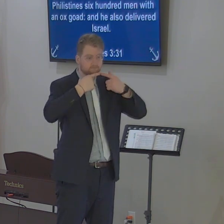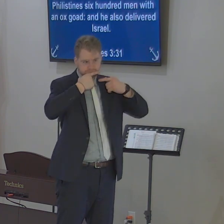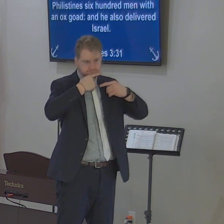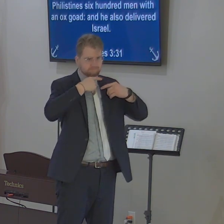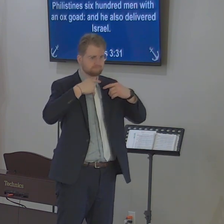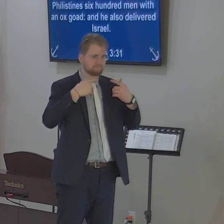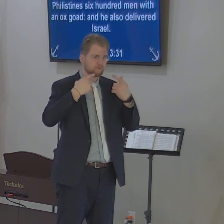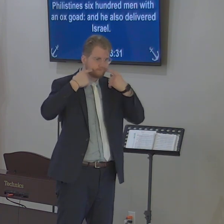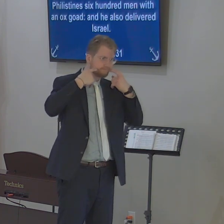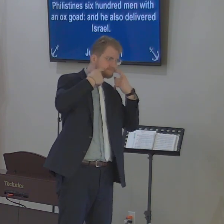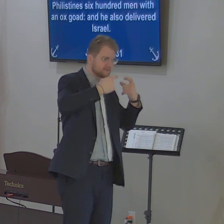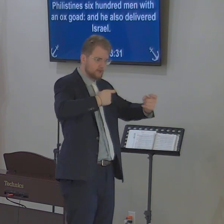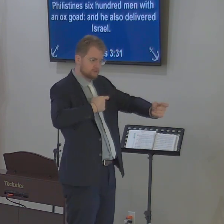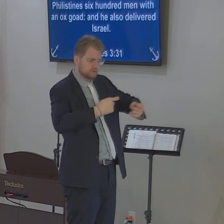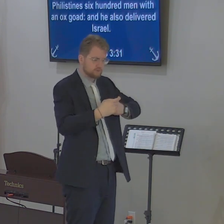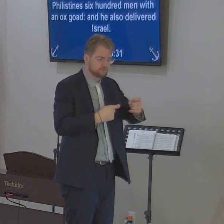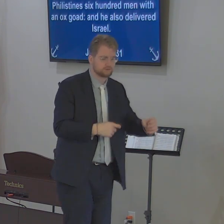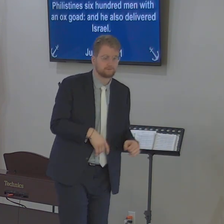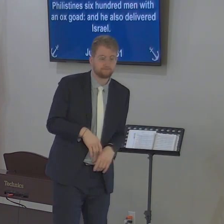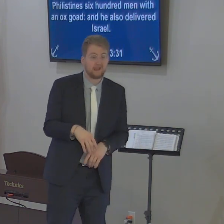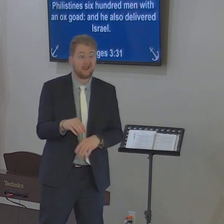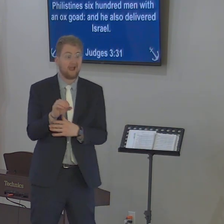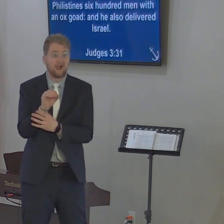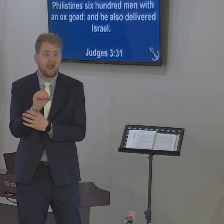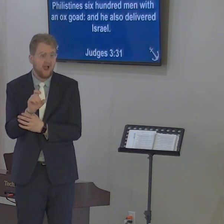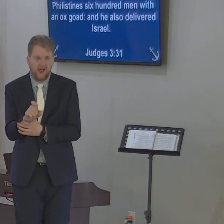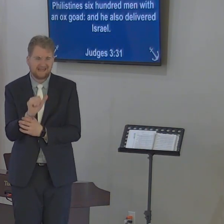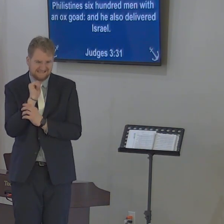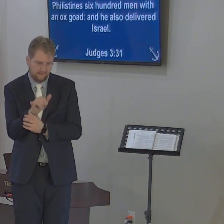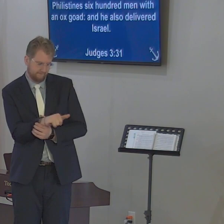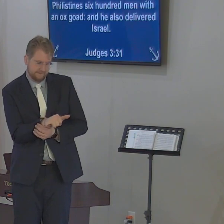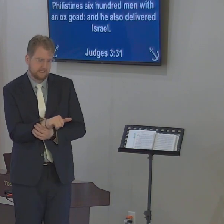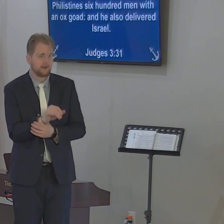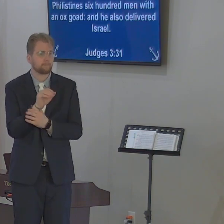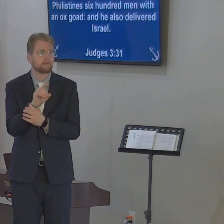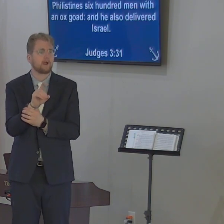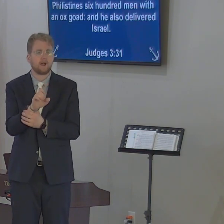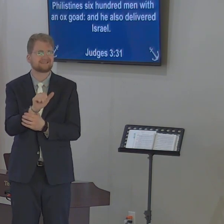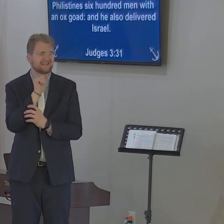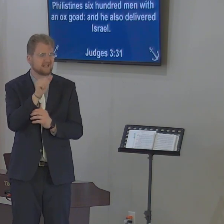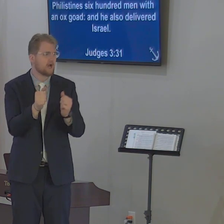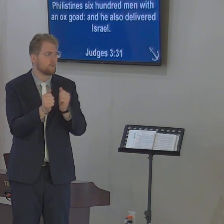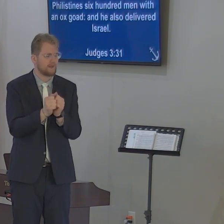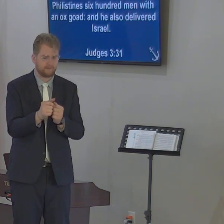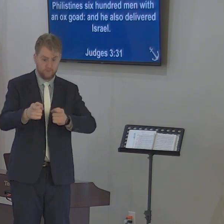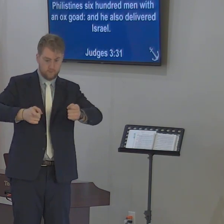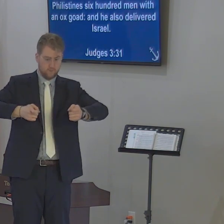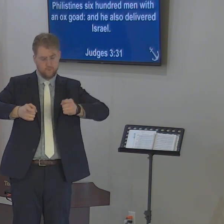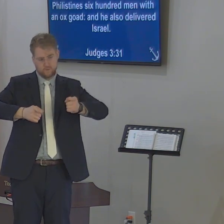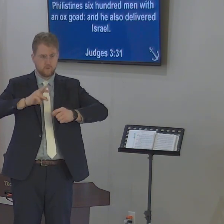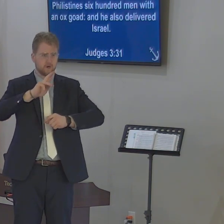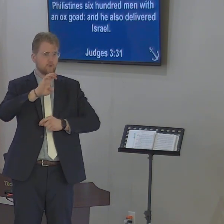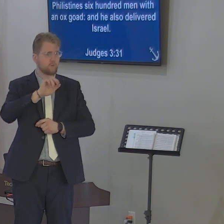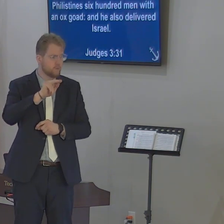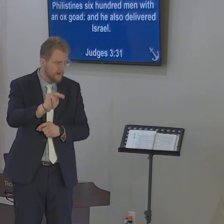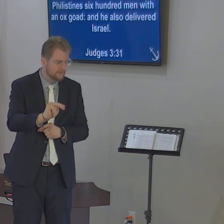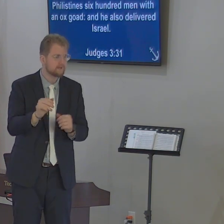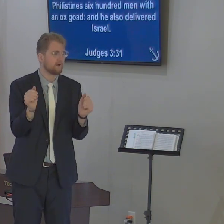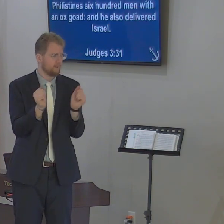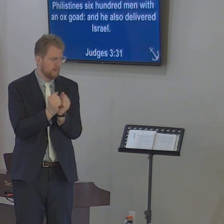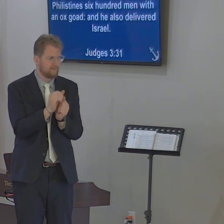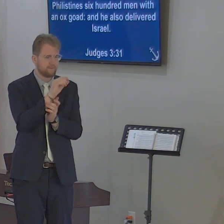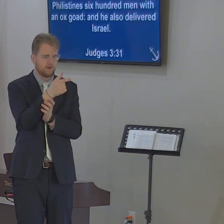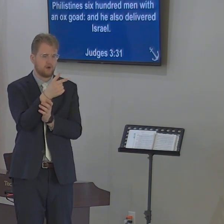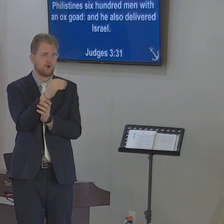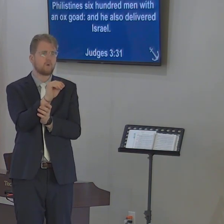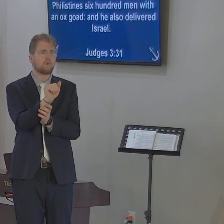and how they would then move those oxen, because they're not with reins, is with a goad. And they use the goad,